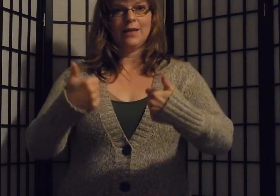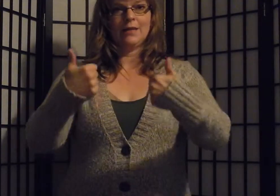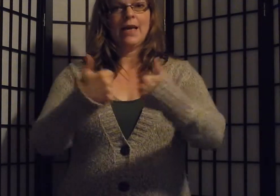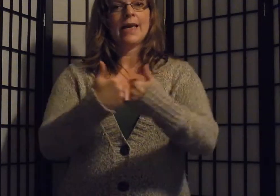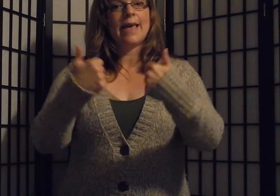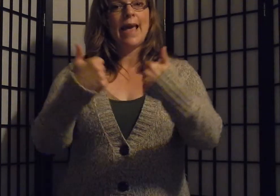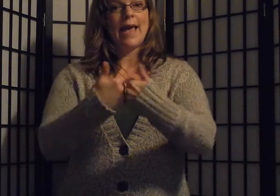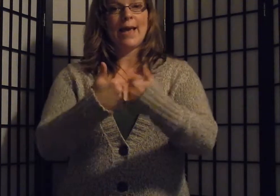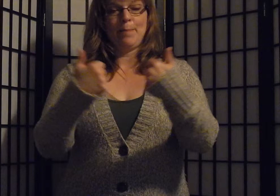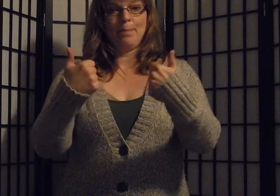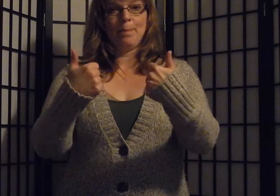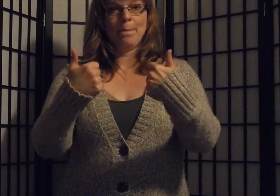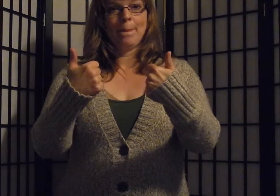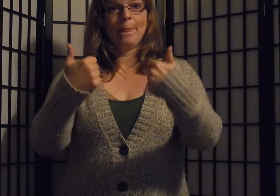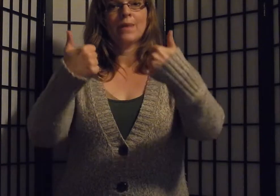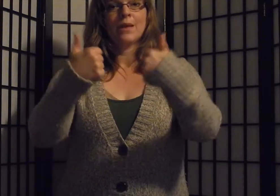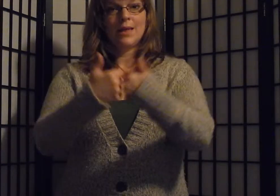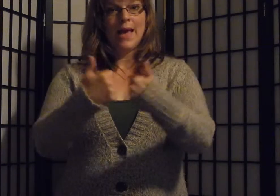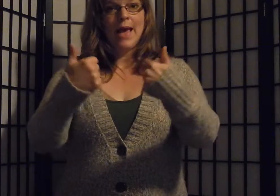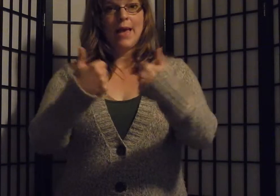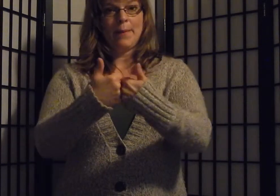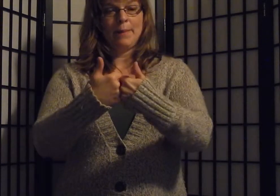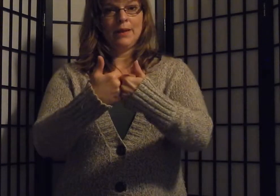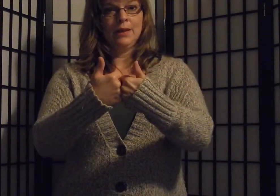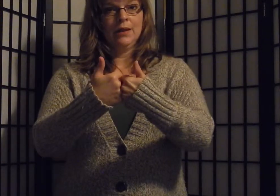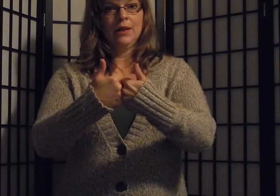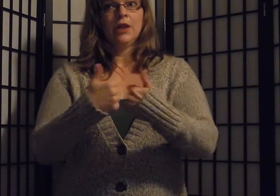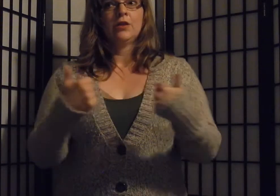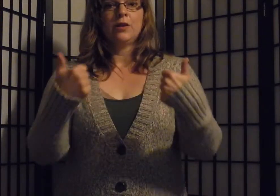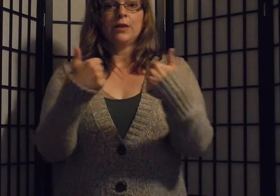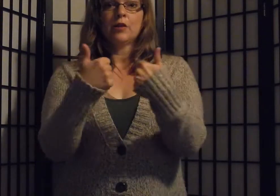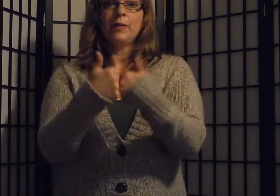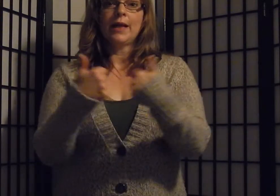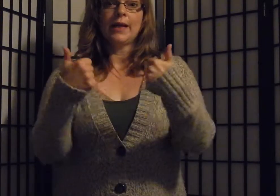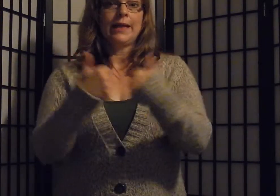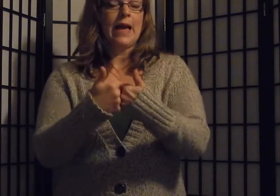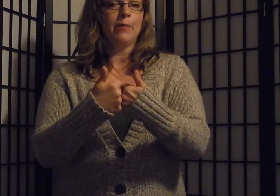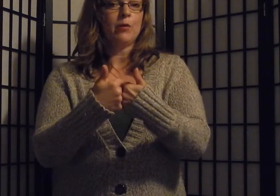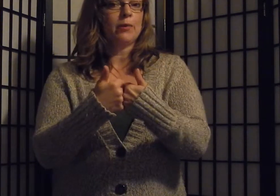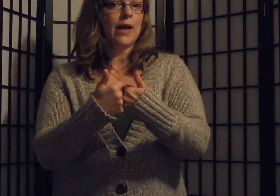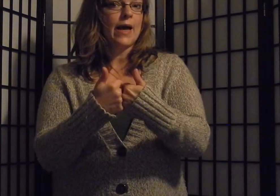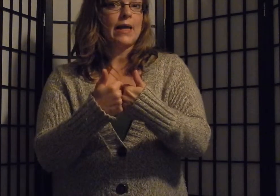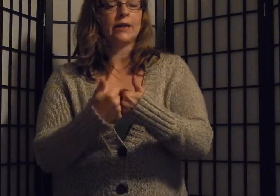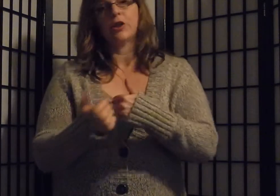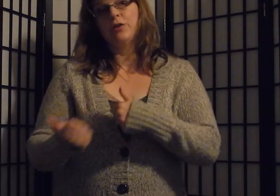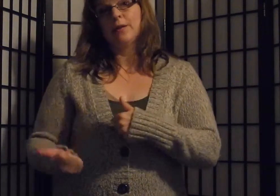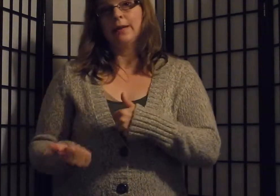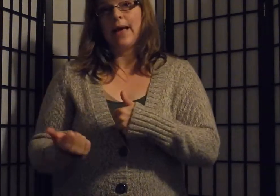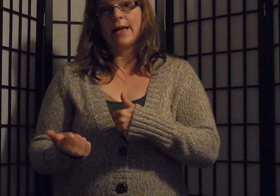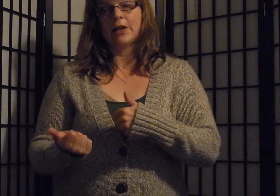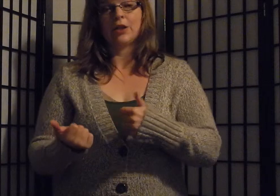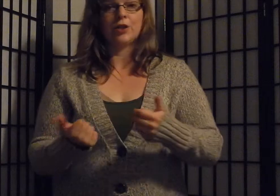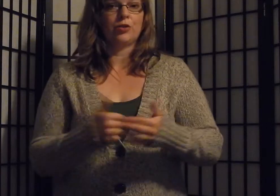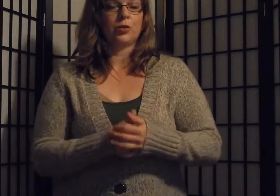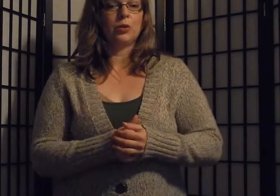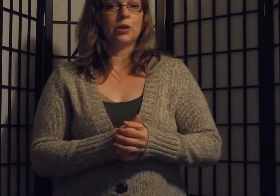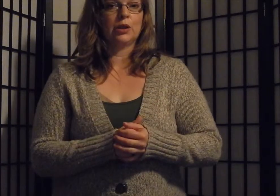hands. Game. Game. So this could be like a game you play, like Chutes and Ladders